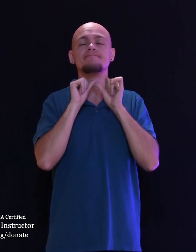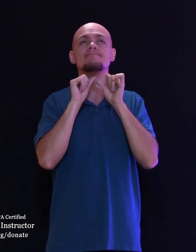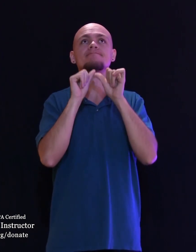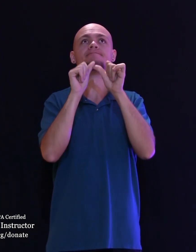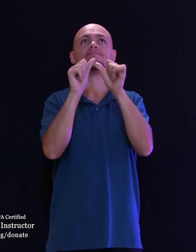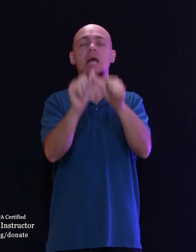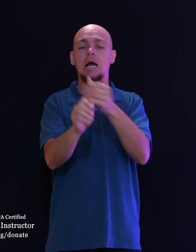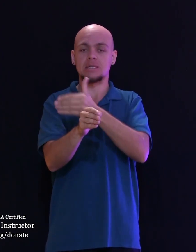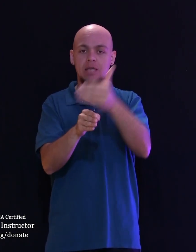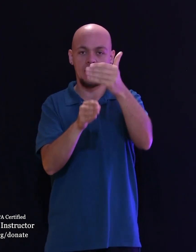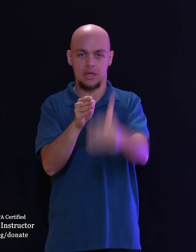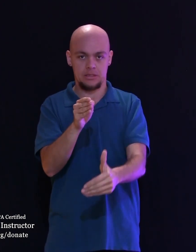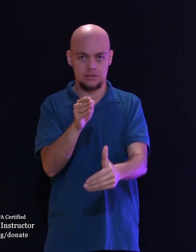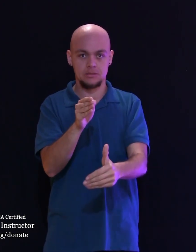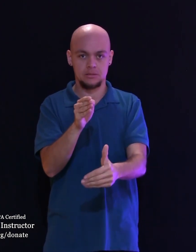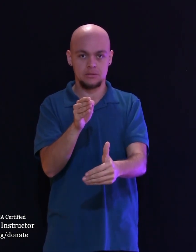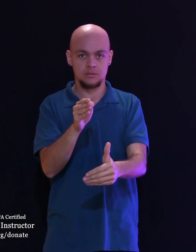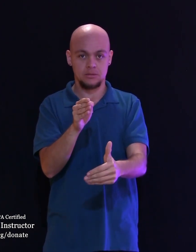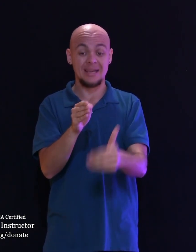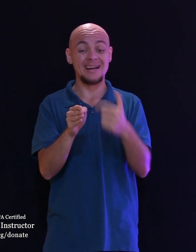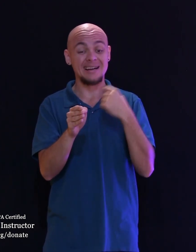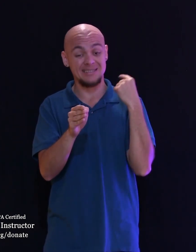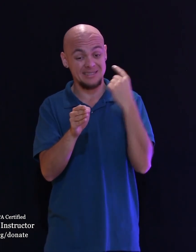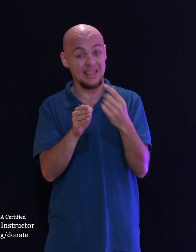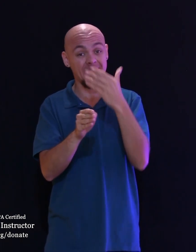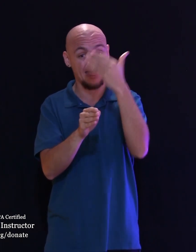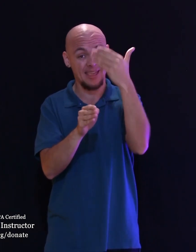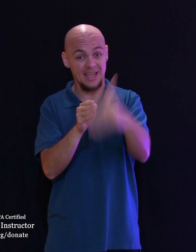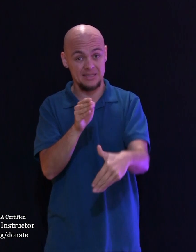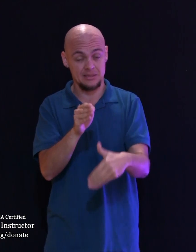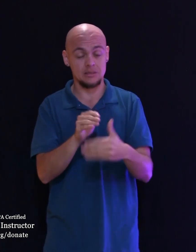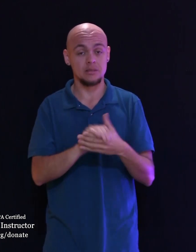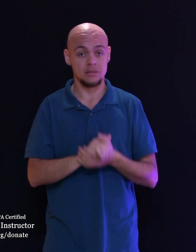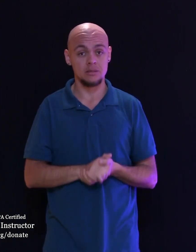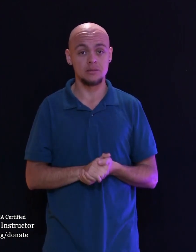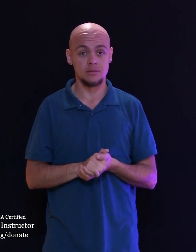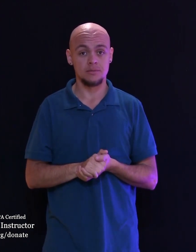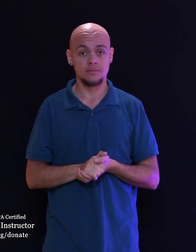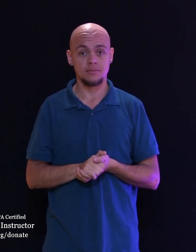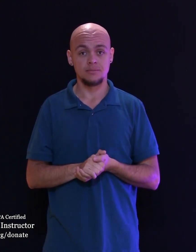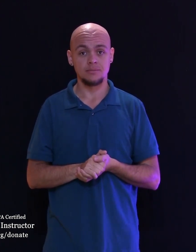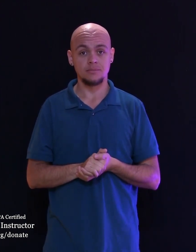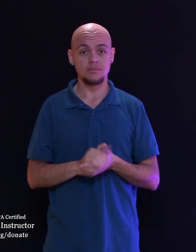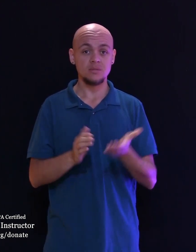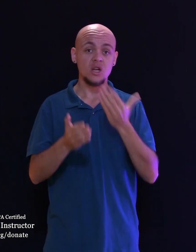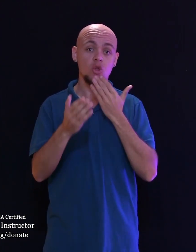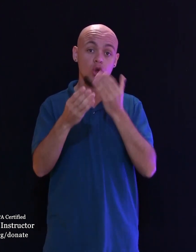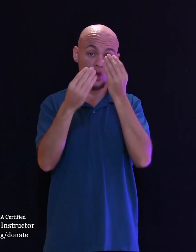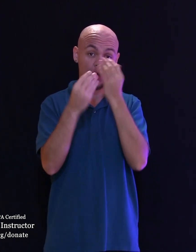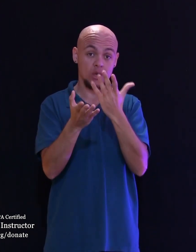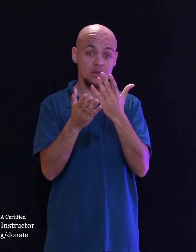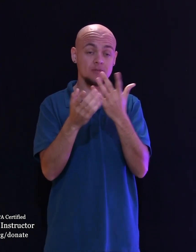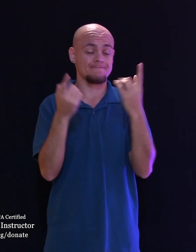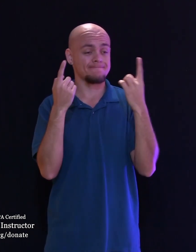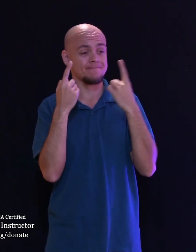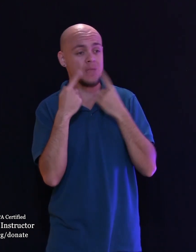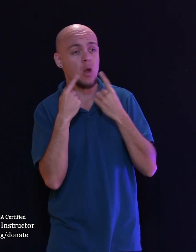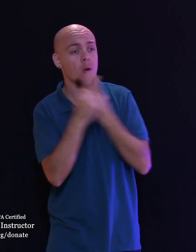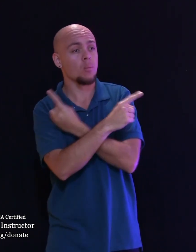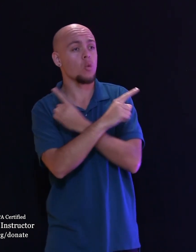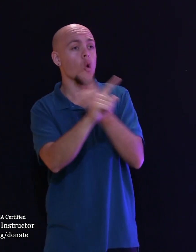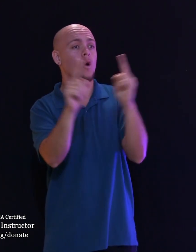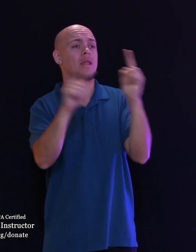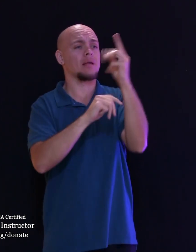And this good news of the kingdom will be proclaimed throughout the world as a testimony to all nations, and then the end will come. We